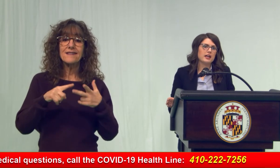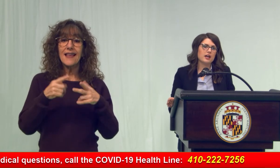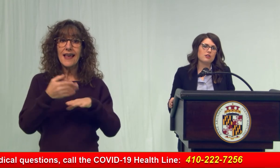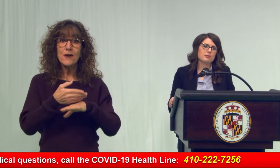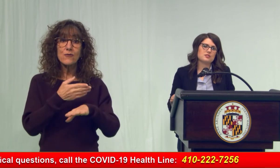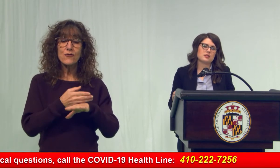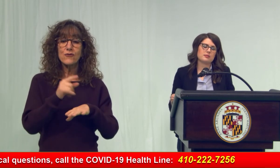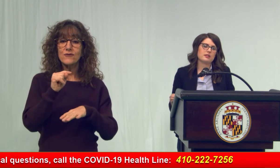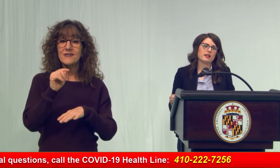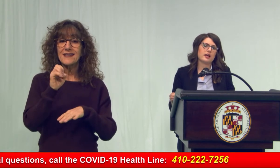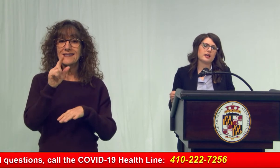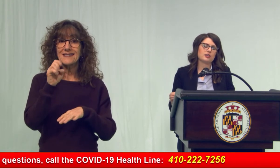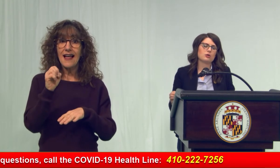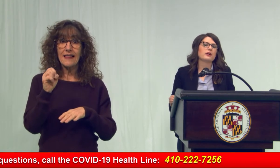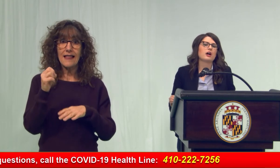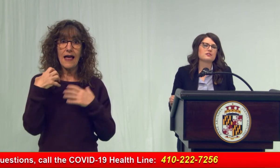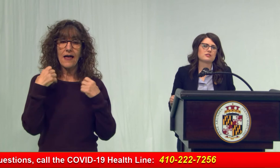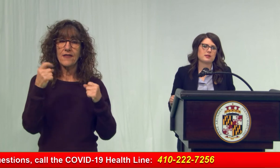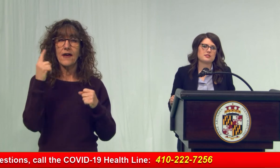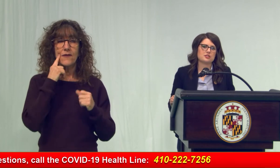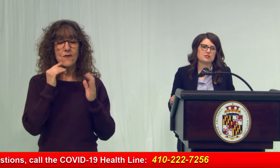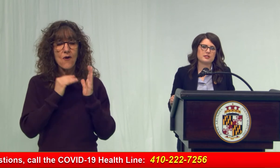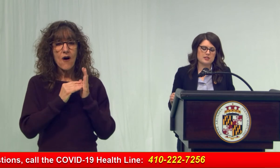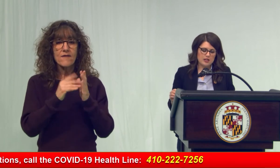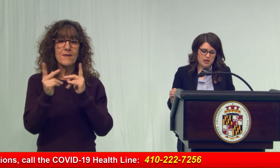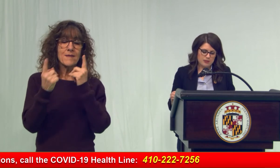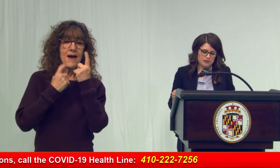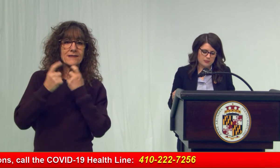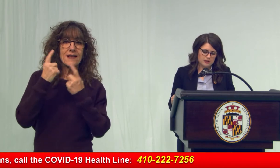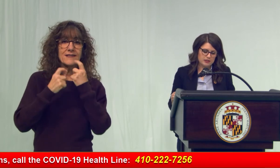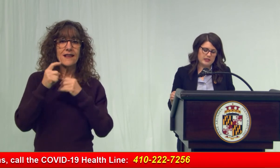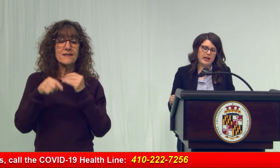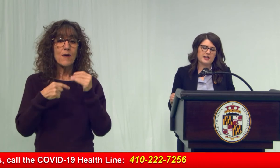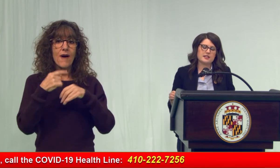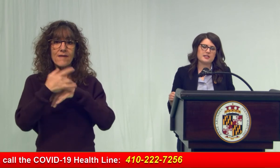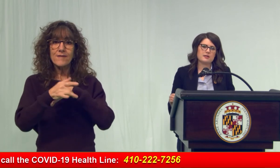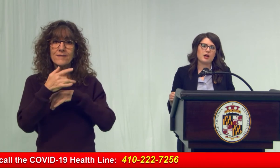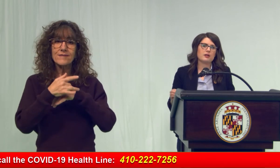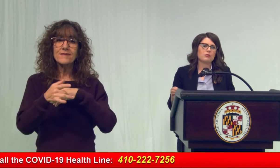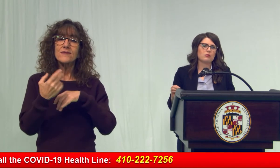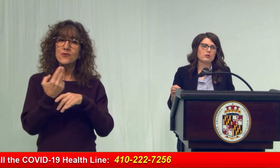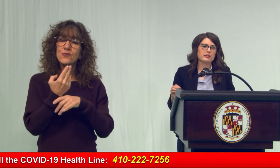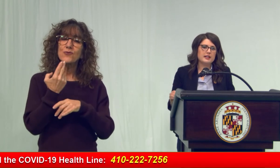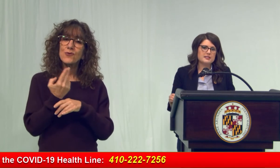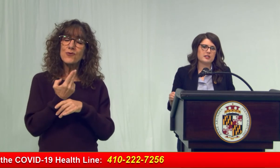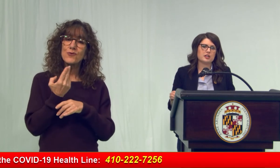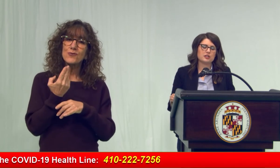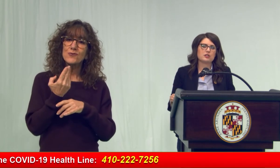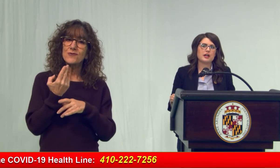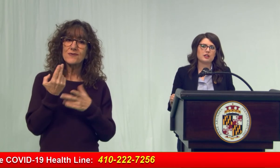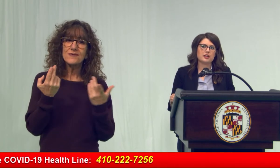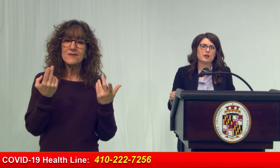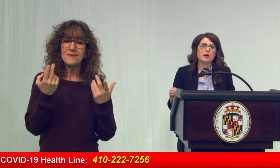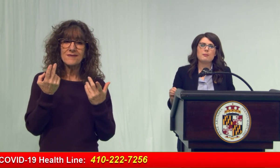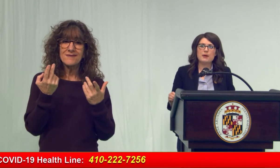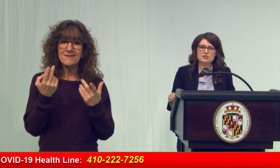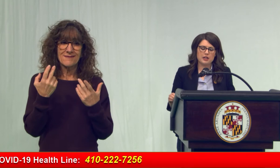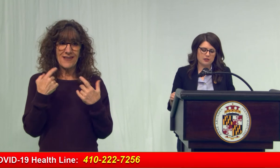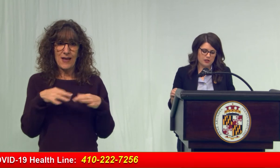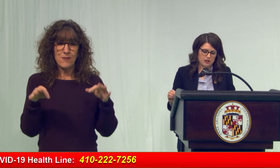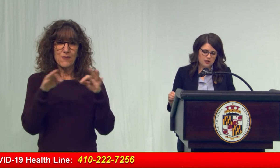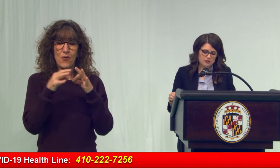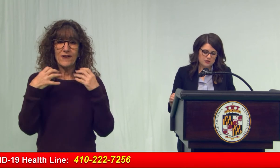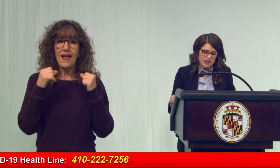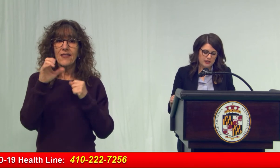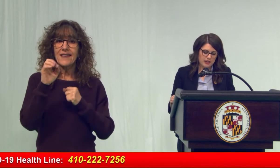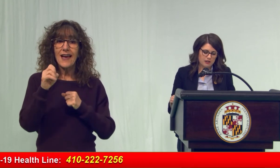improves telehealth, which is something that I hear quite often from constituents about the ability to access necessary and critical health care, mental